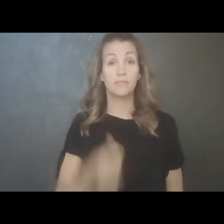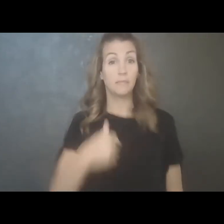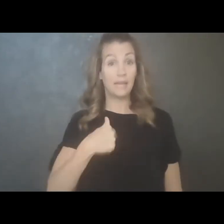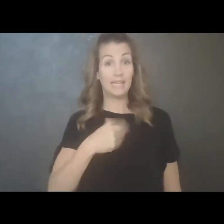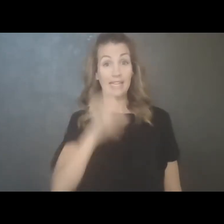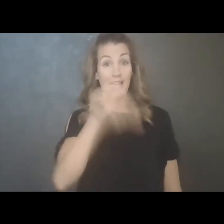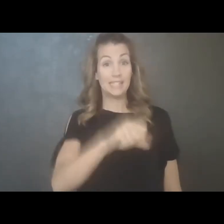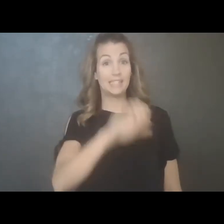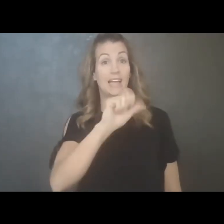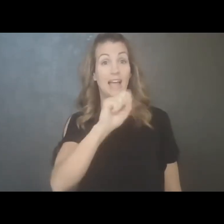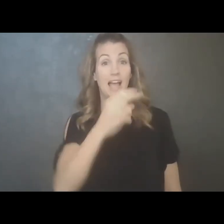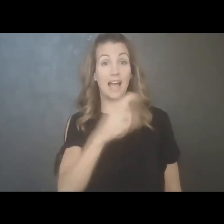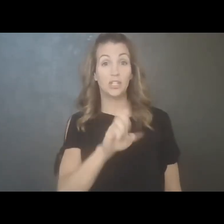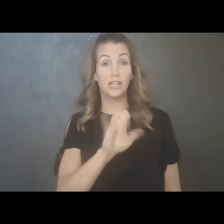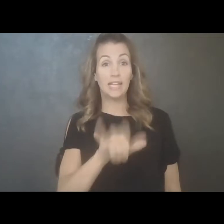Ashley Morgan.